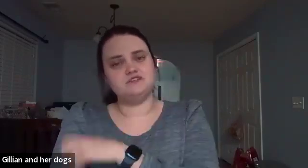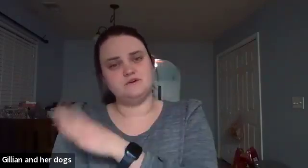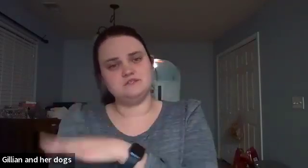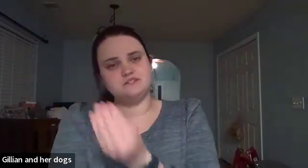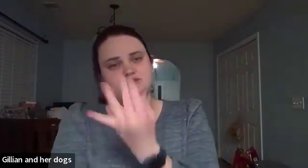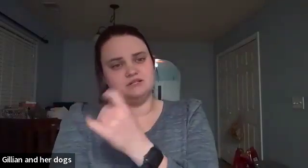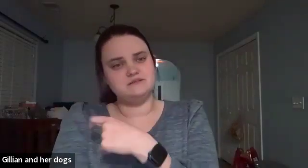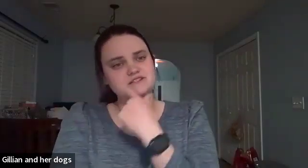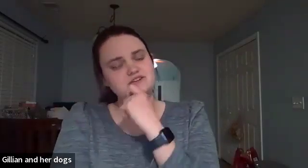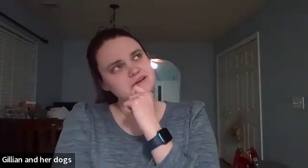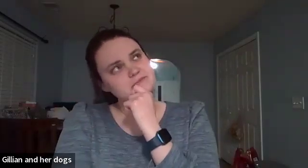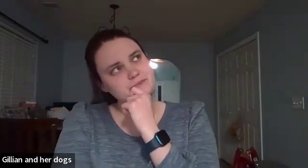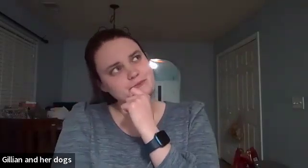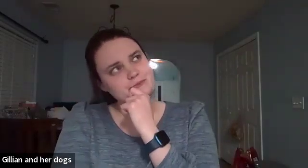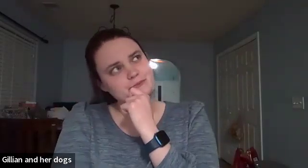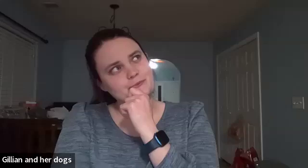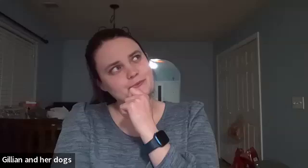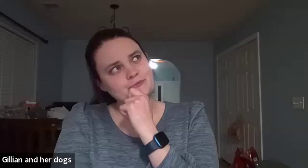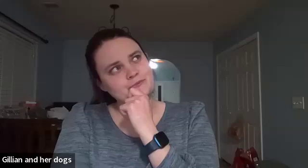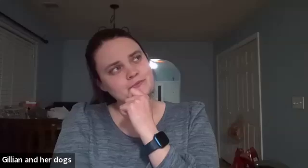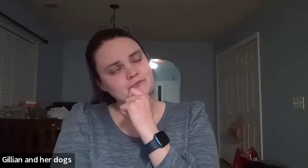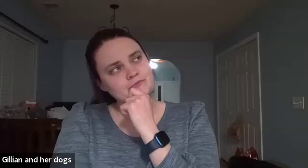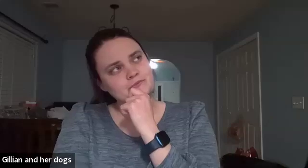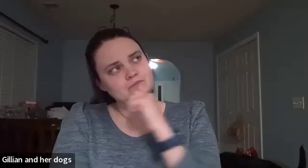semester, fall semester, spring semester, and I'm like,